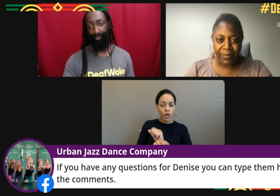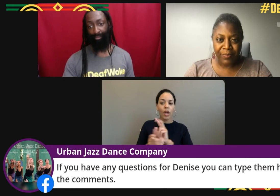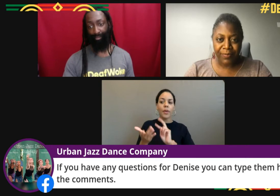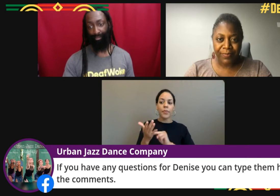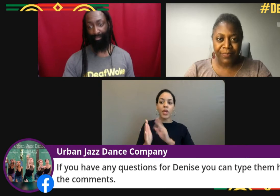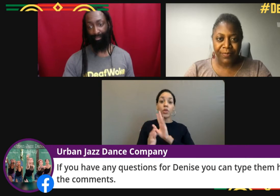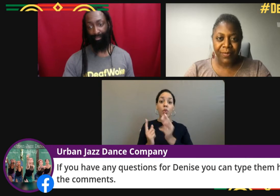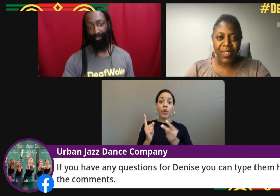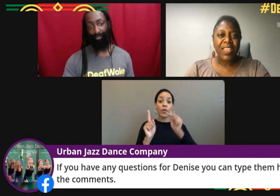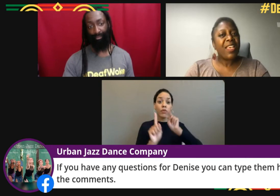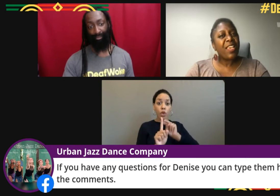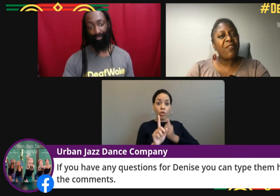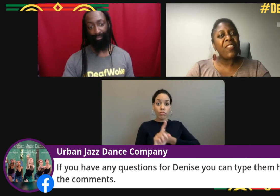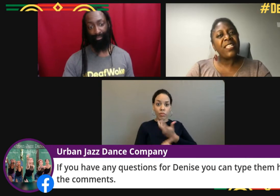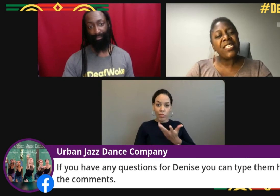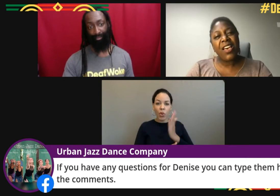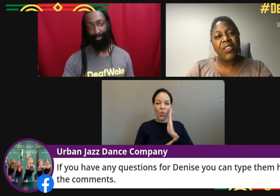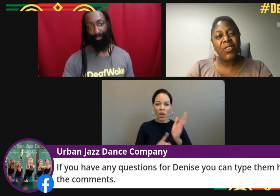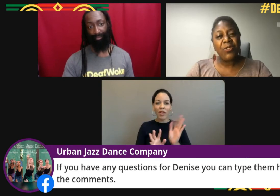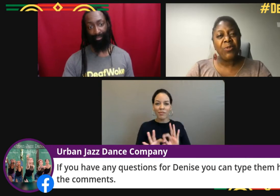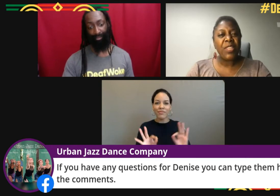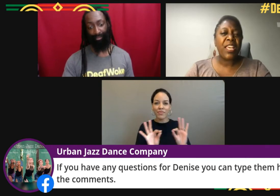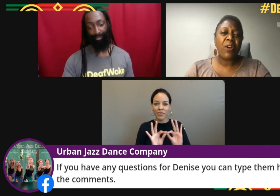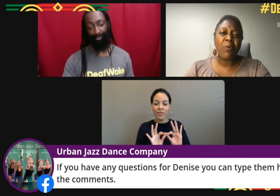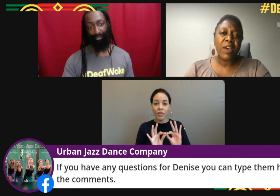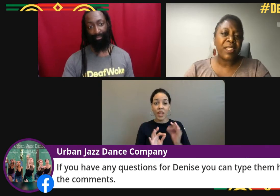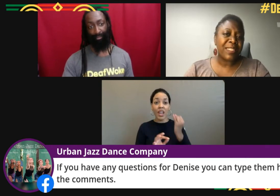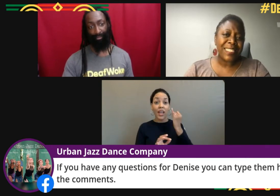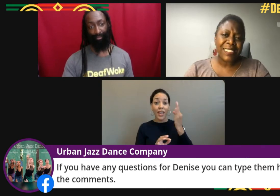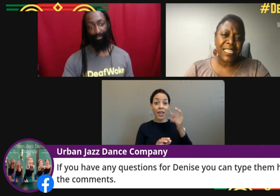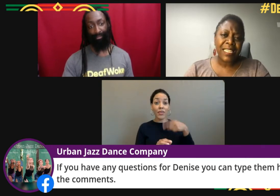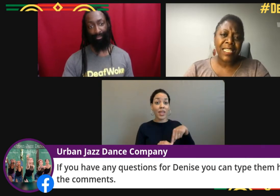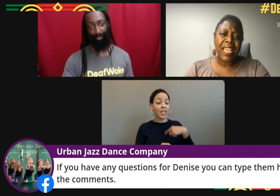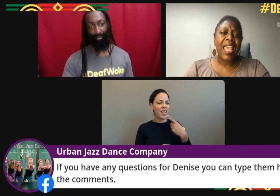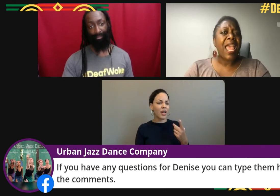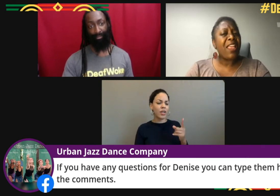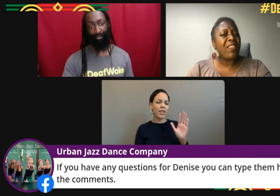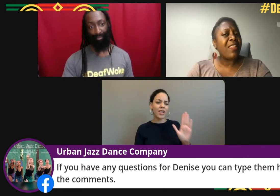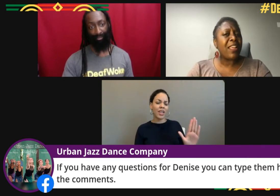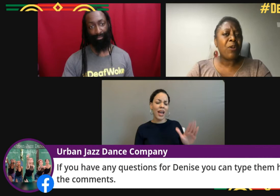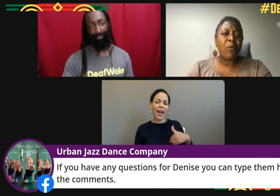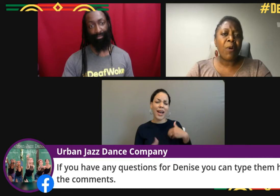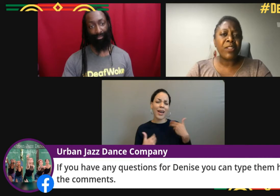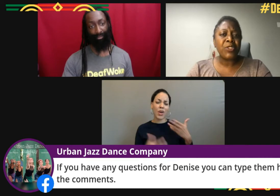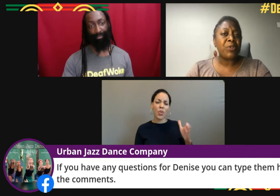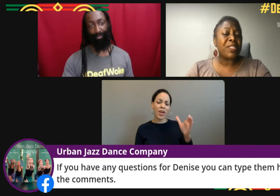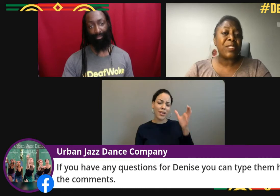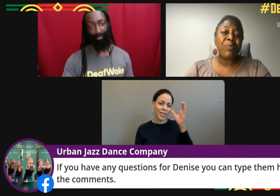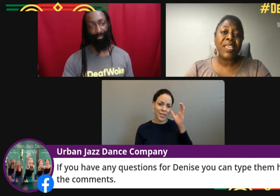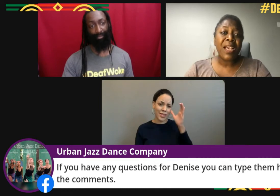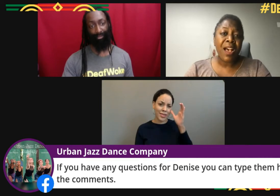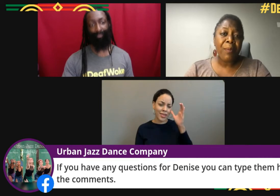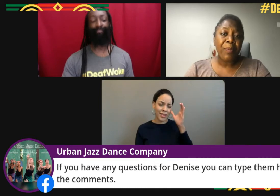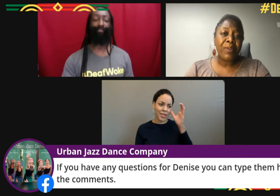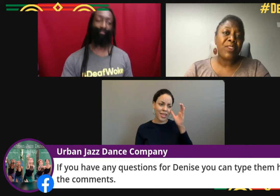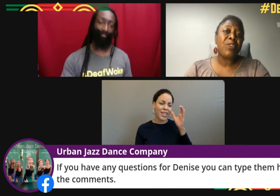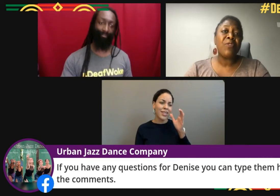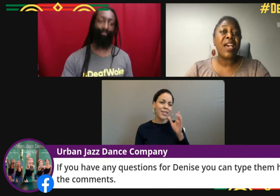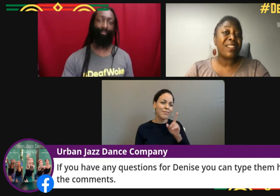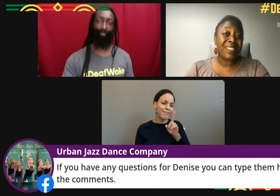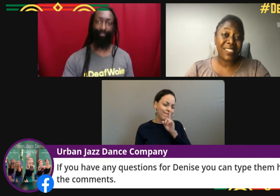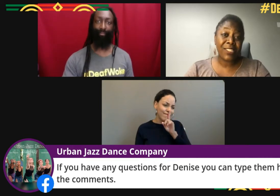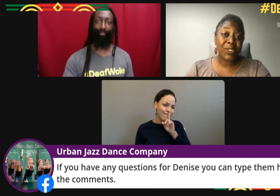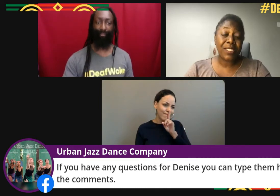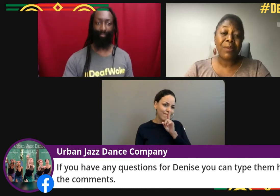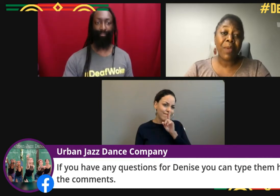matter. If they tell you they don't want to listen and they don't want you to speak up, you've